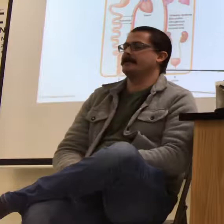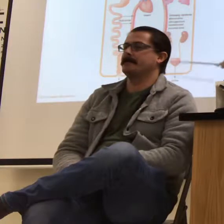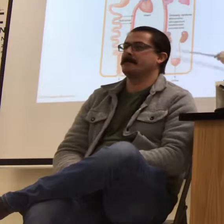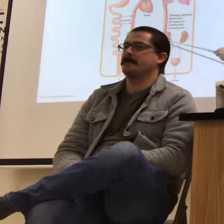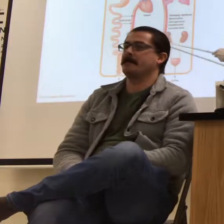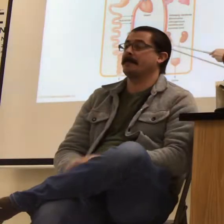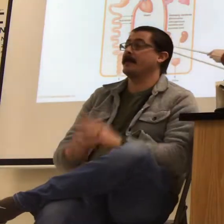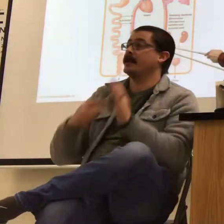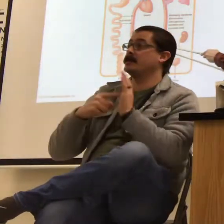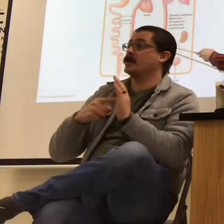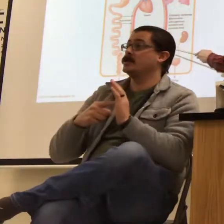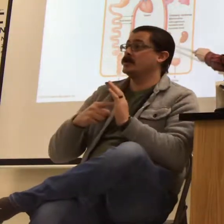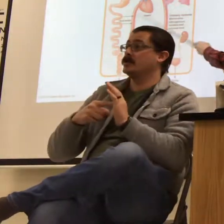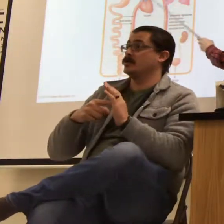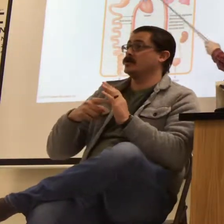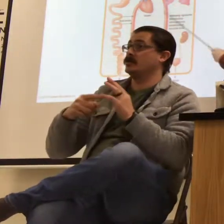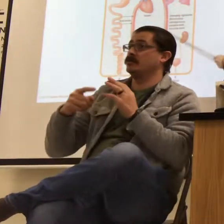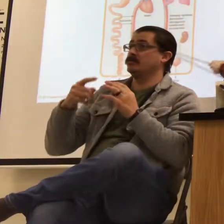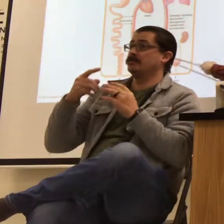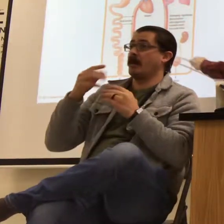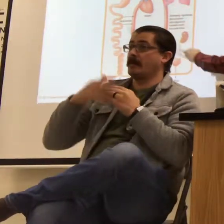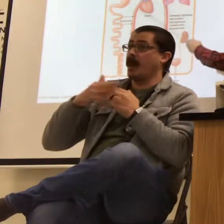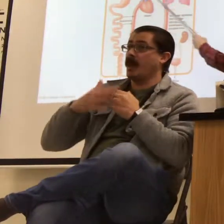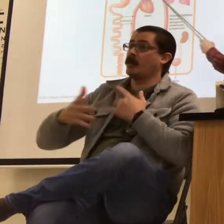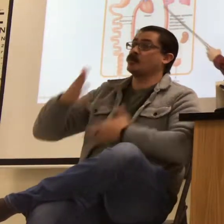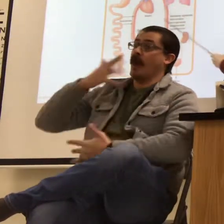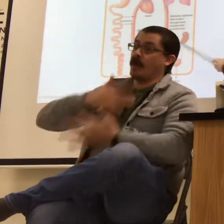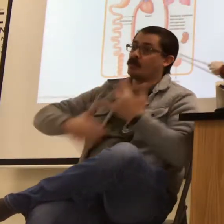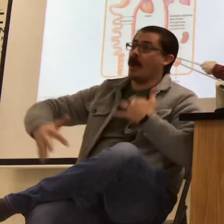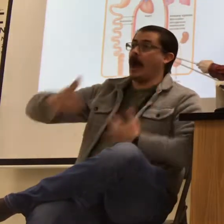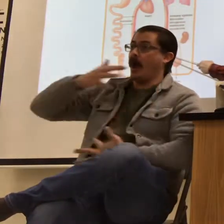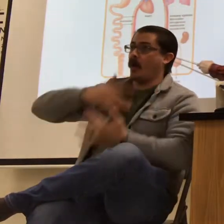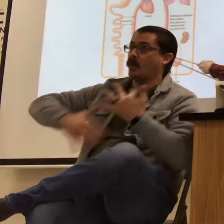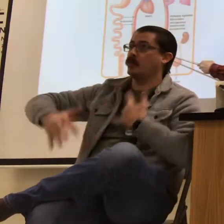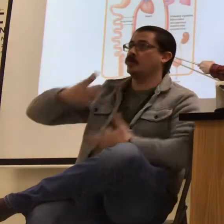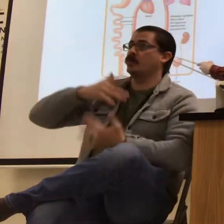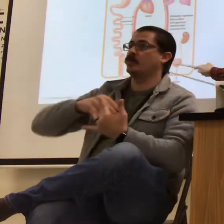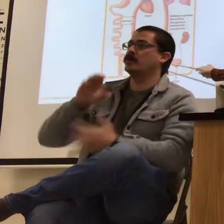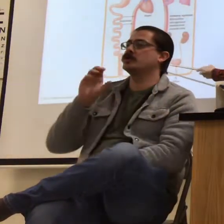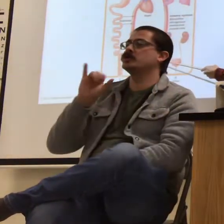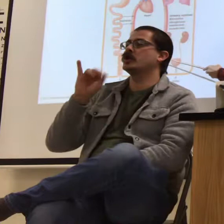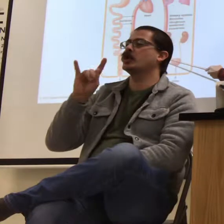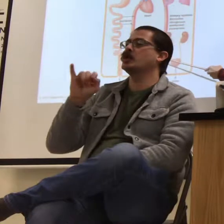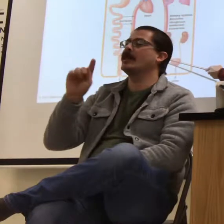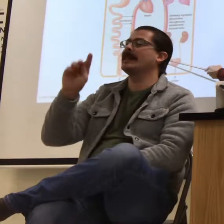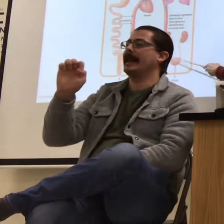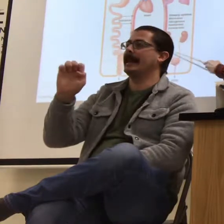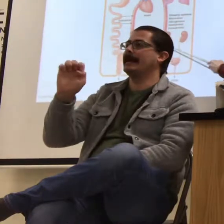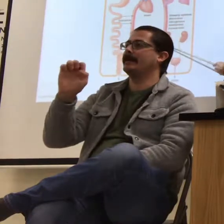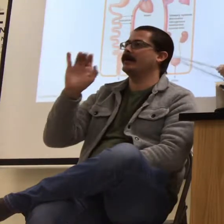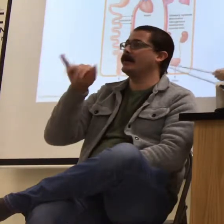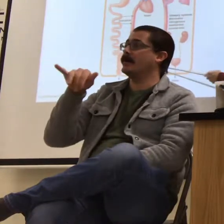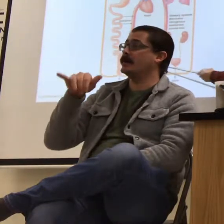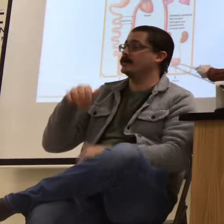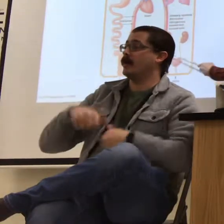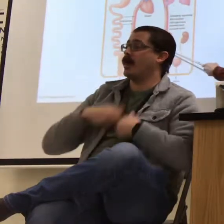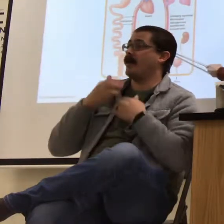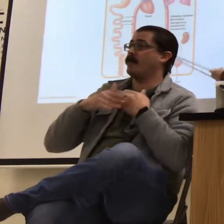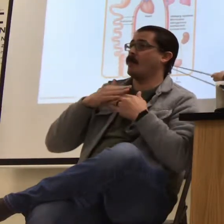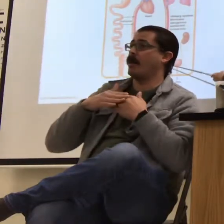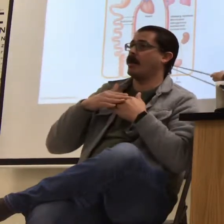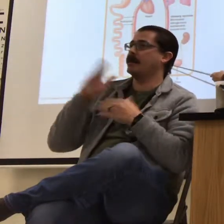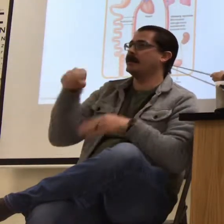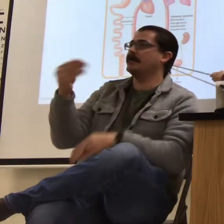shows you that blood goes round and round. It circulates. I think most people know this. But that's the life-giving blood is supplying oxygen